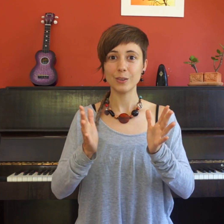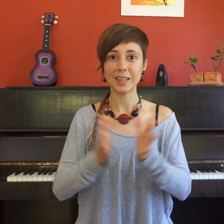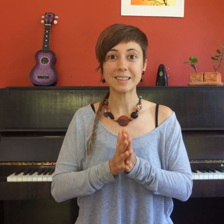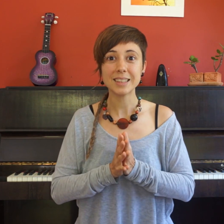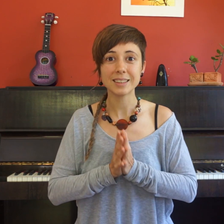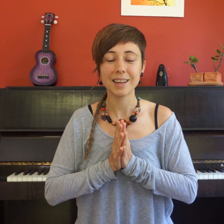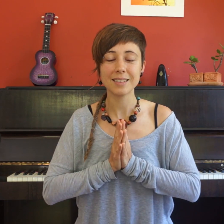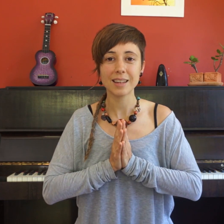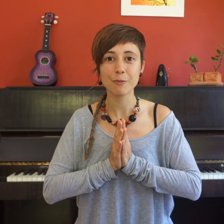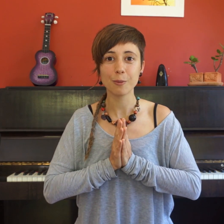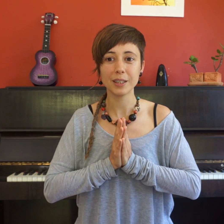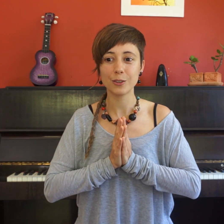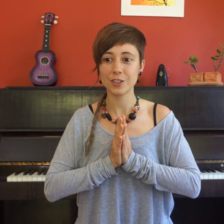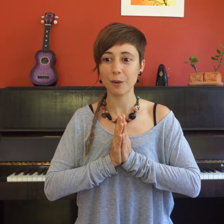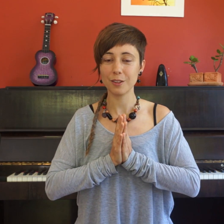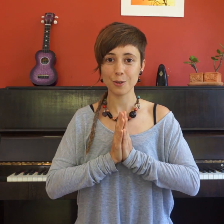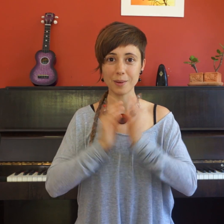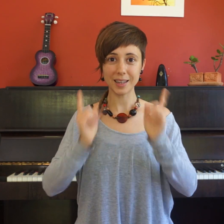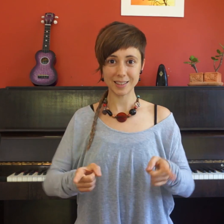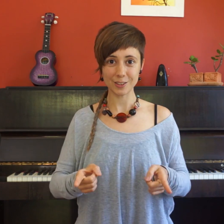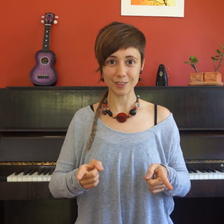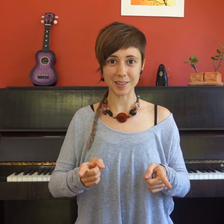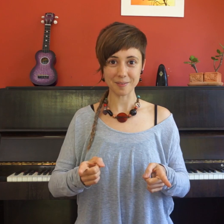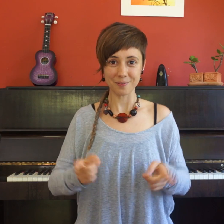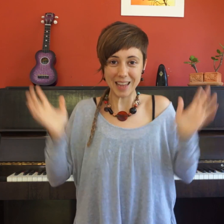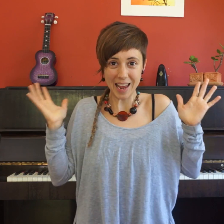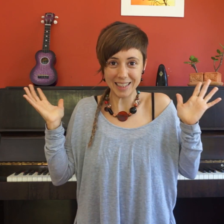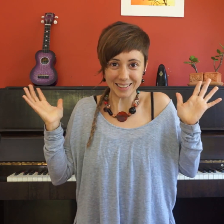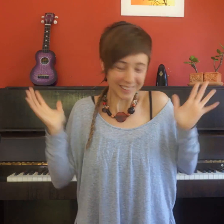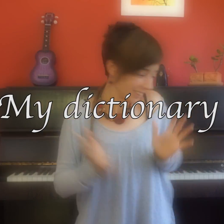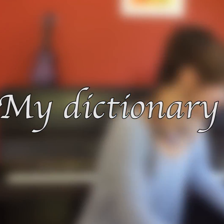So that's it. Now it's time for me to share with you my dictionary. Yay!